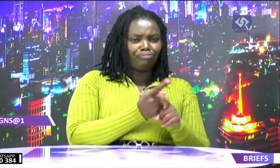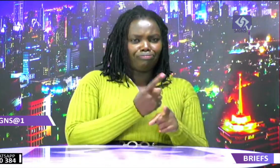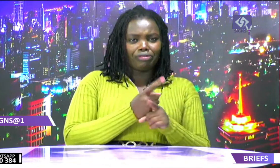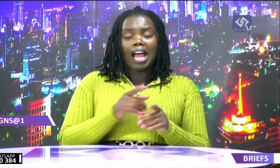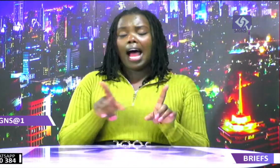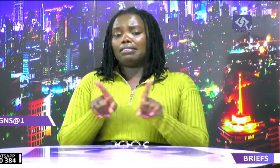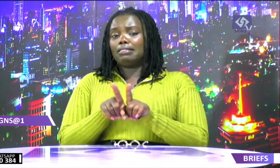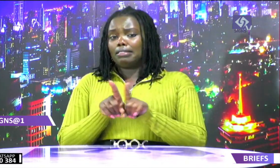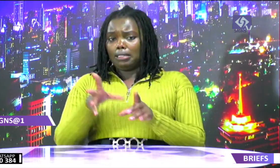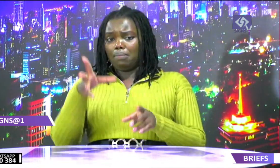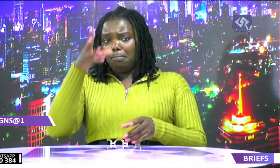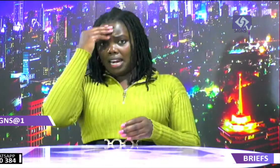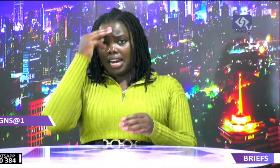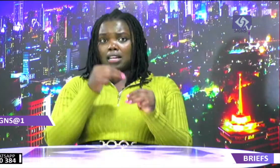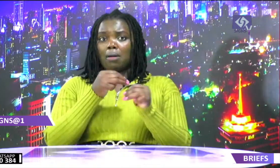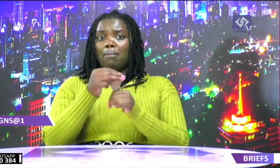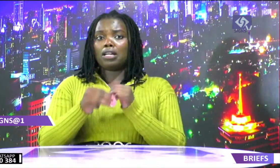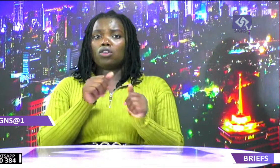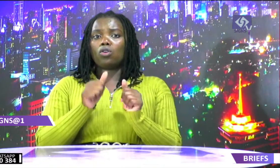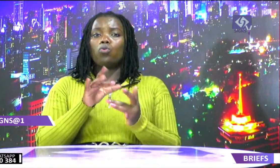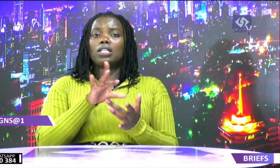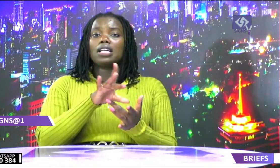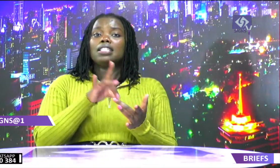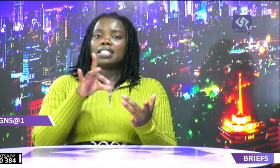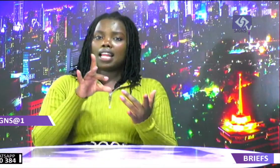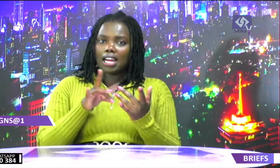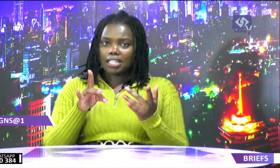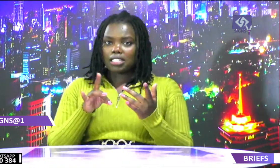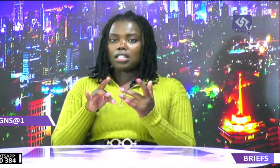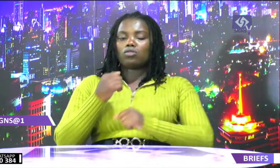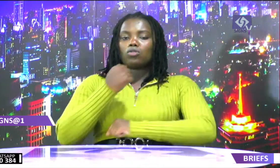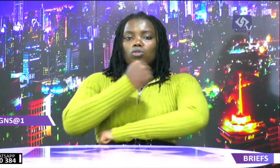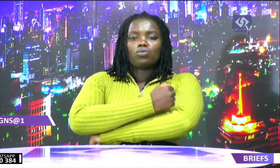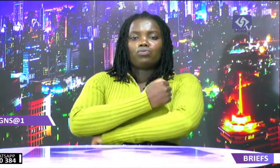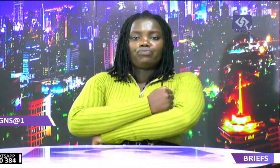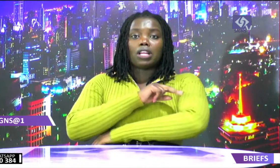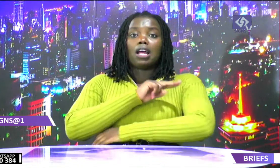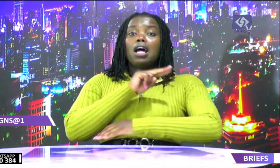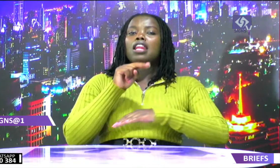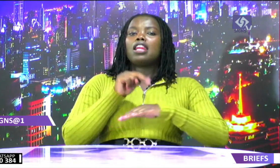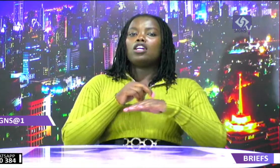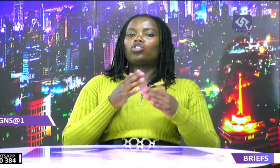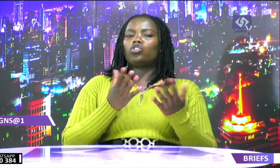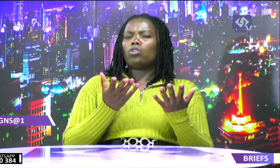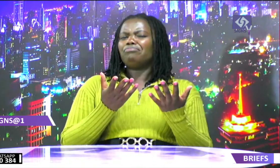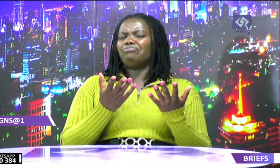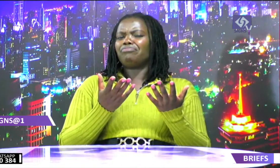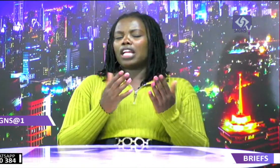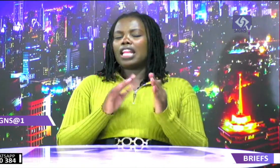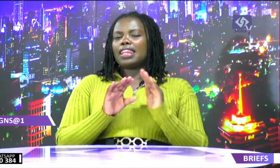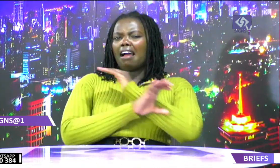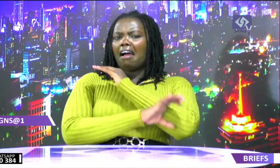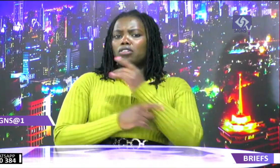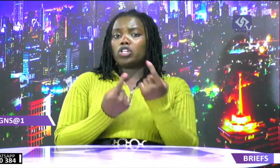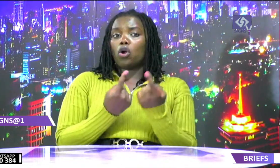classrooms and learning materials to selected schools nationwide.